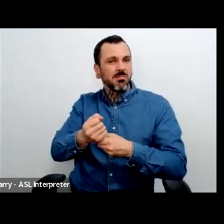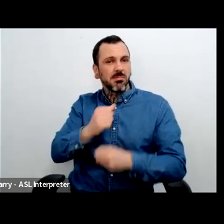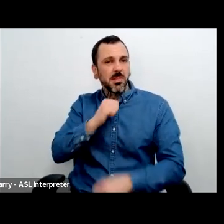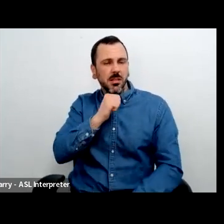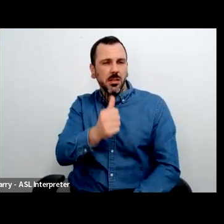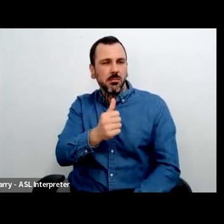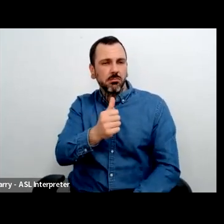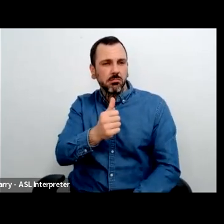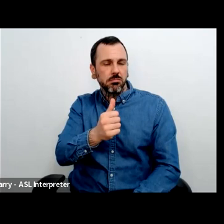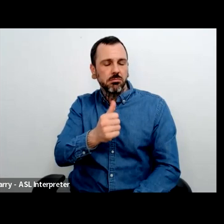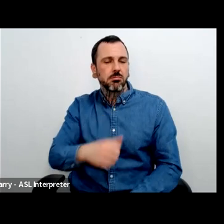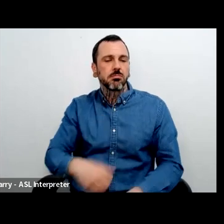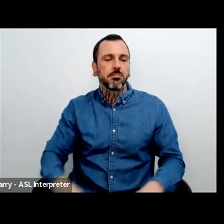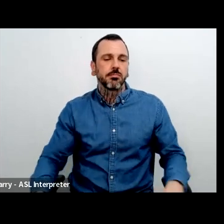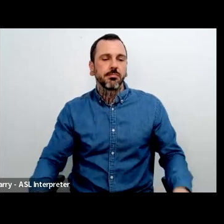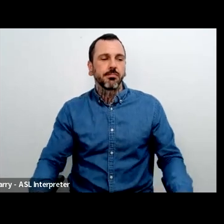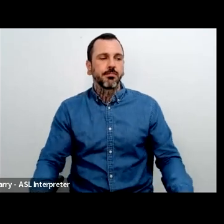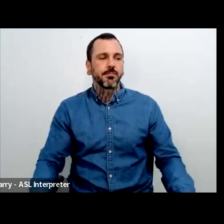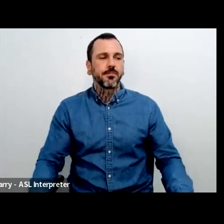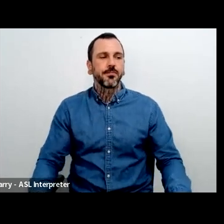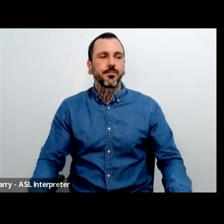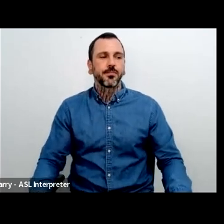of the,